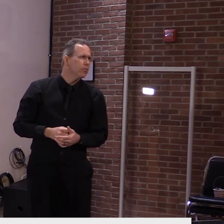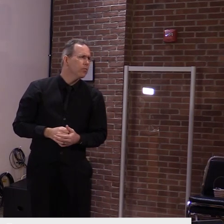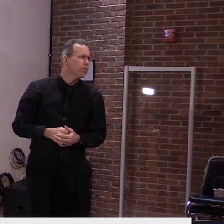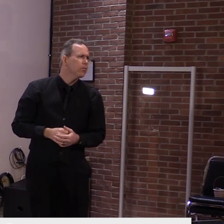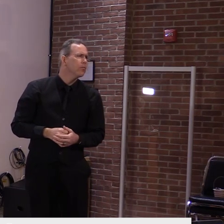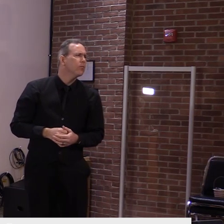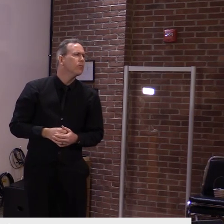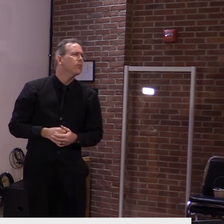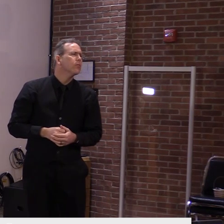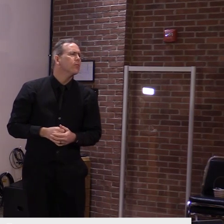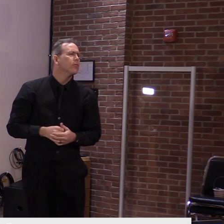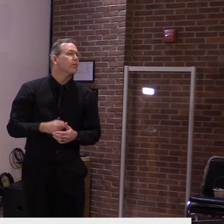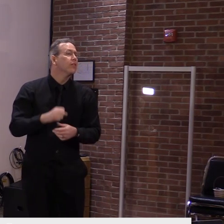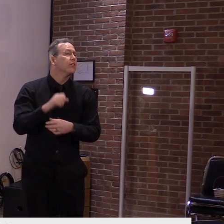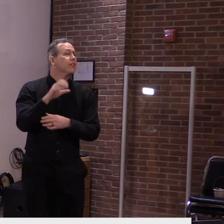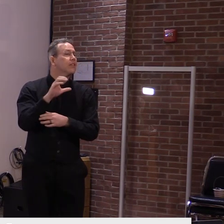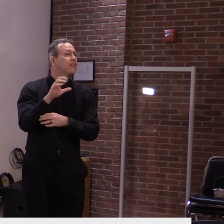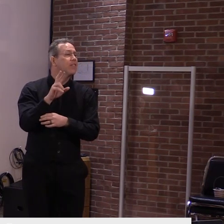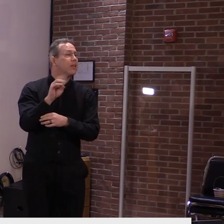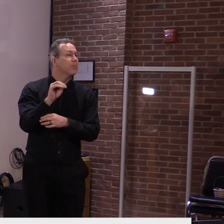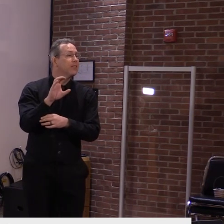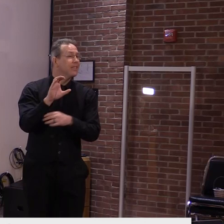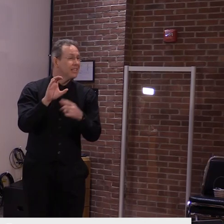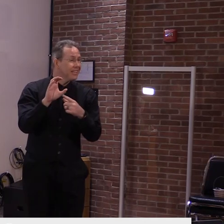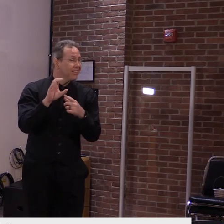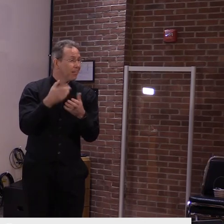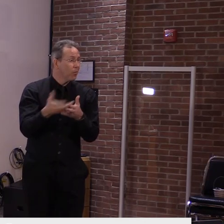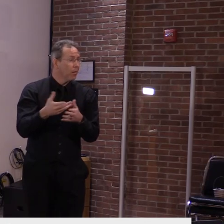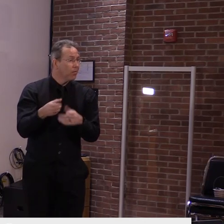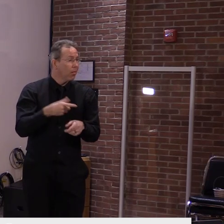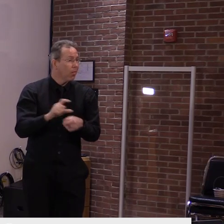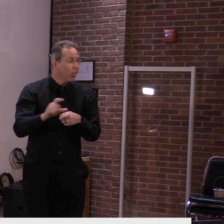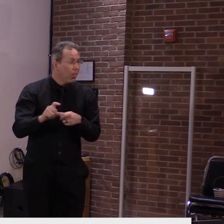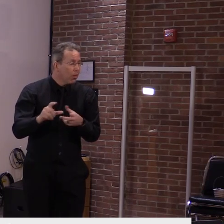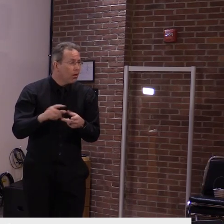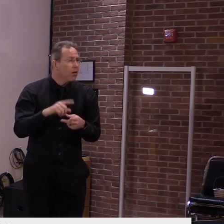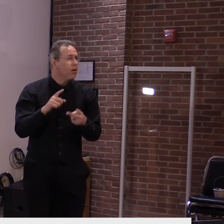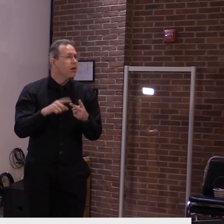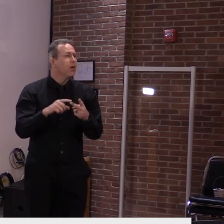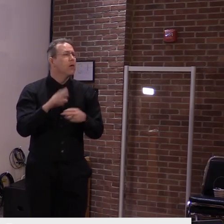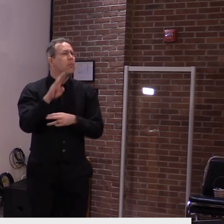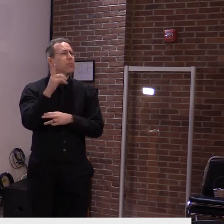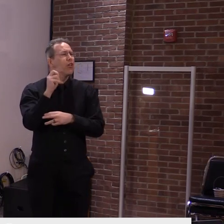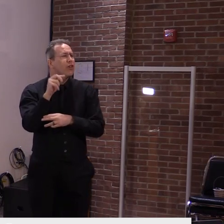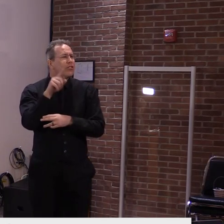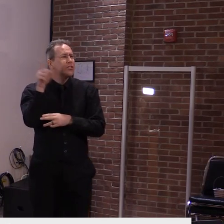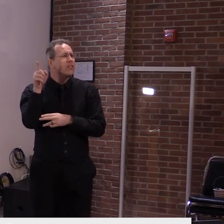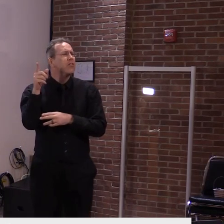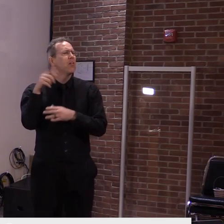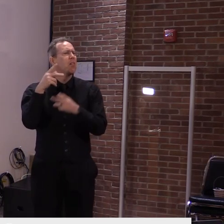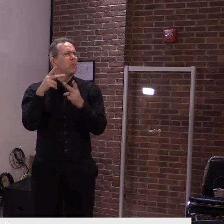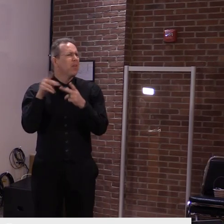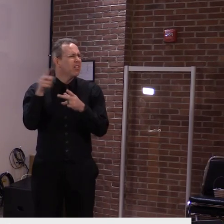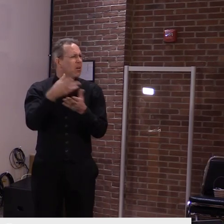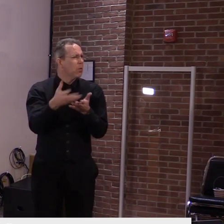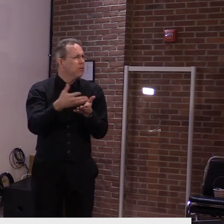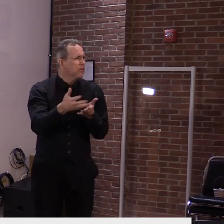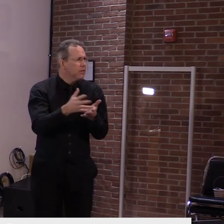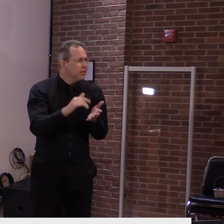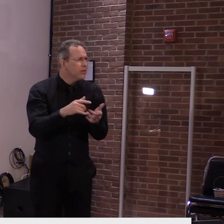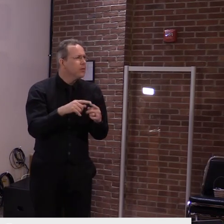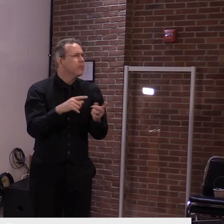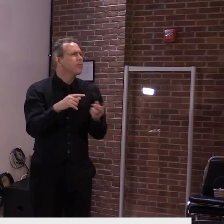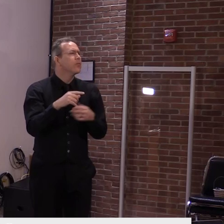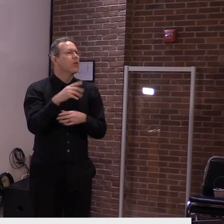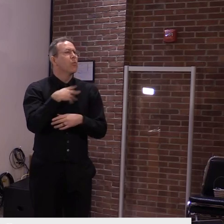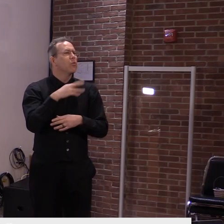numbers. Can you tell us what went wrong at those two sites? Yeah, let me go back. I wasn't aware of Central Vermont,